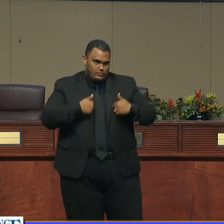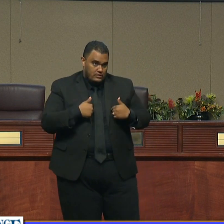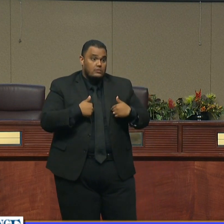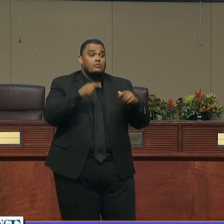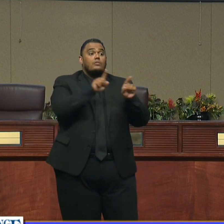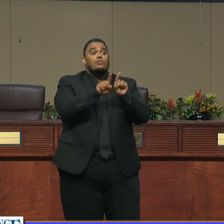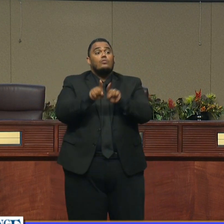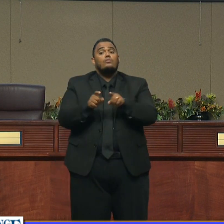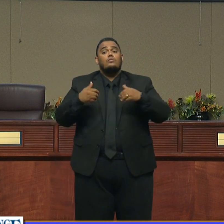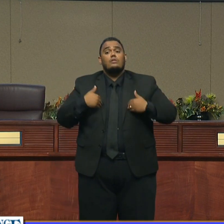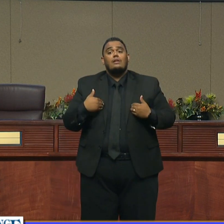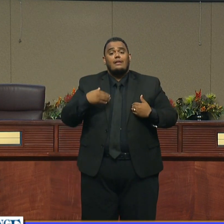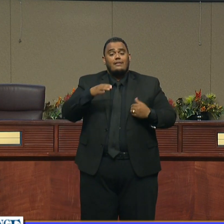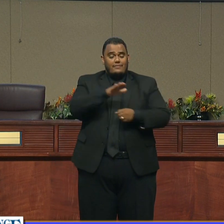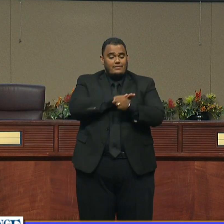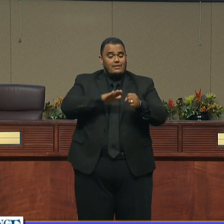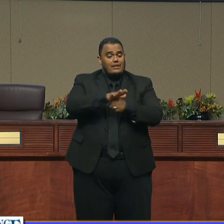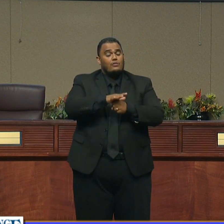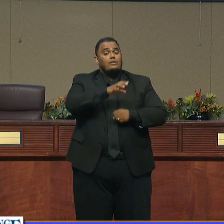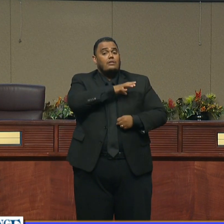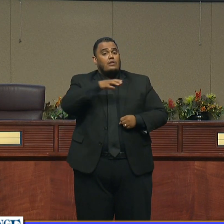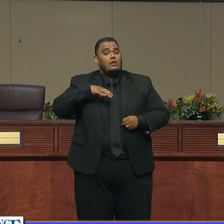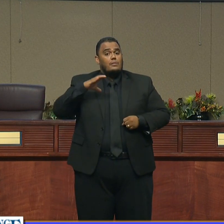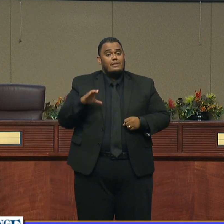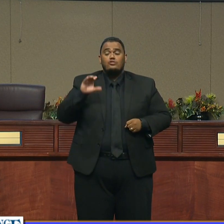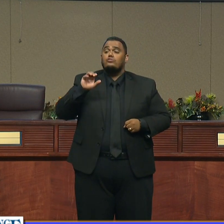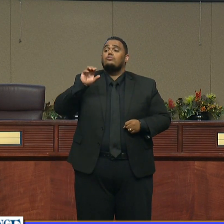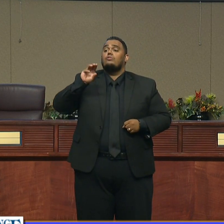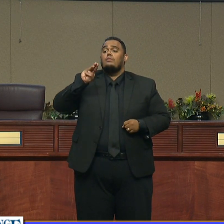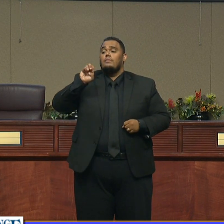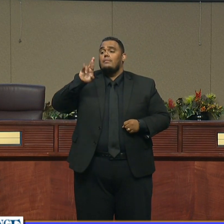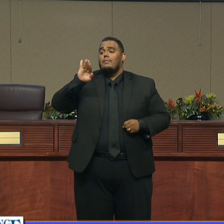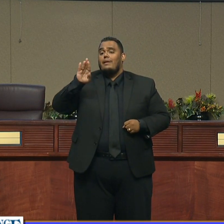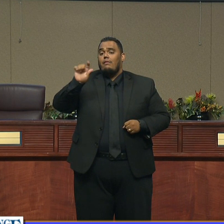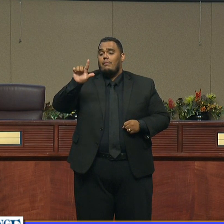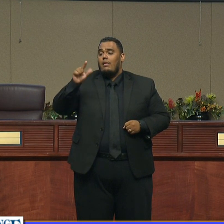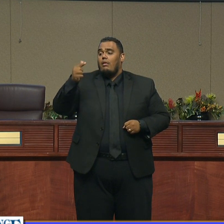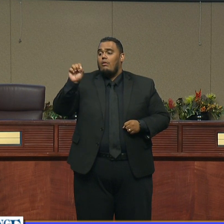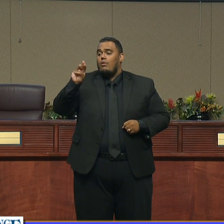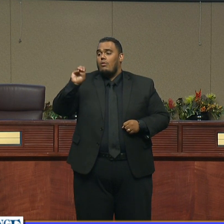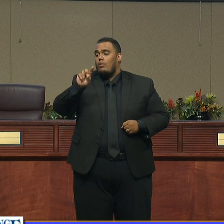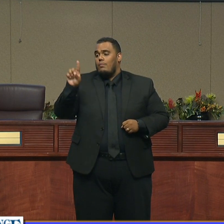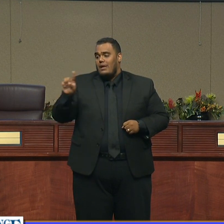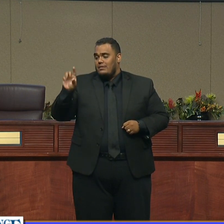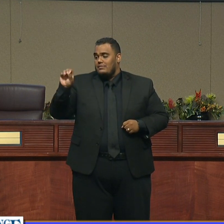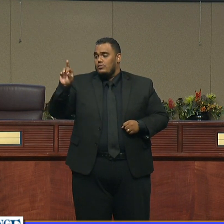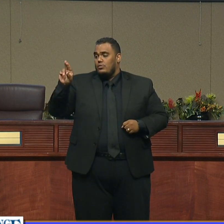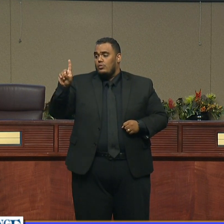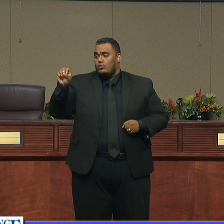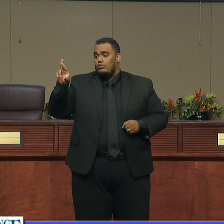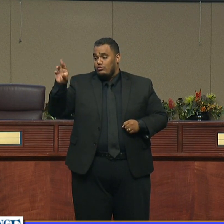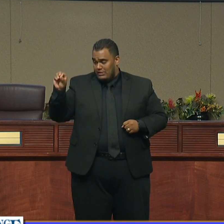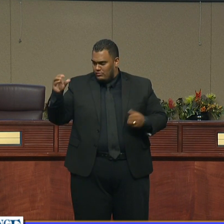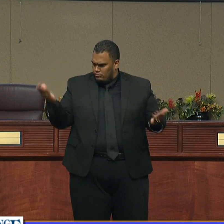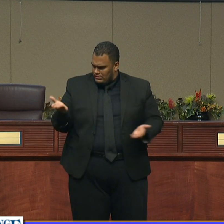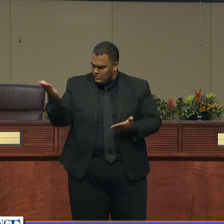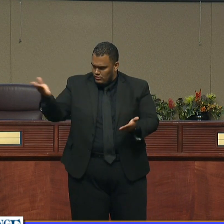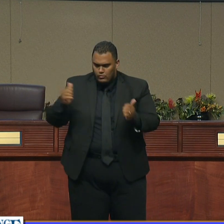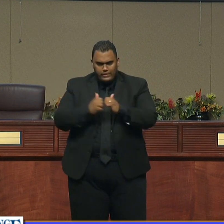have County Commissioner Maribel Gomez Cordero here, and then Dr. Pino is fluent in Spanish as